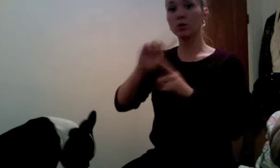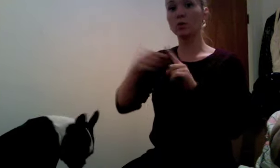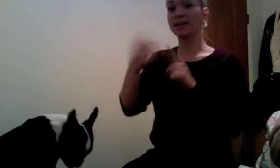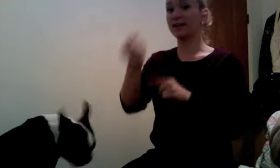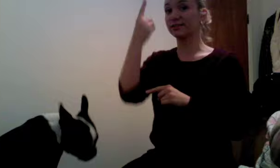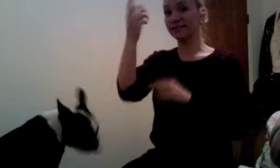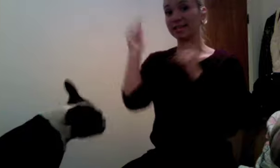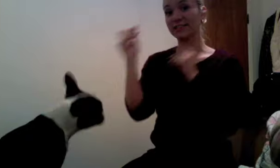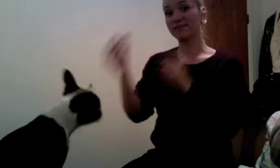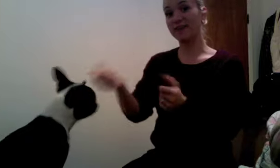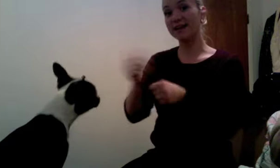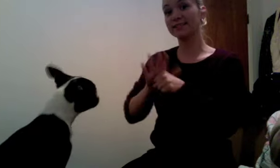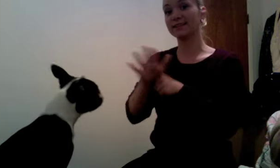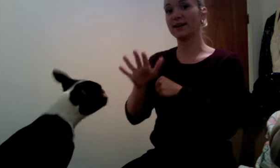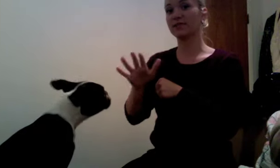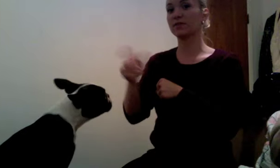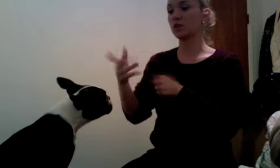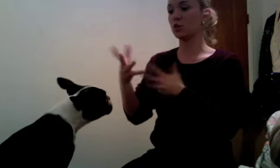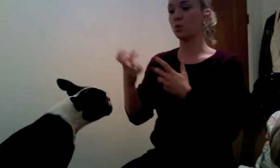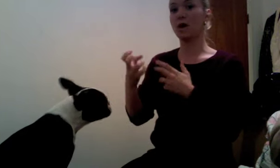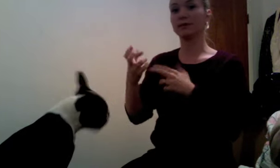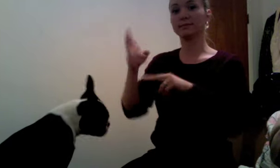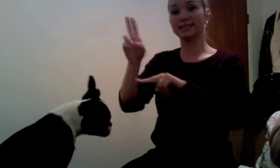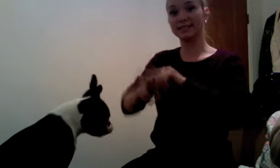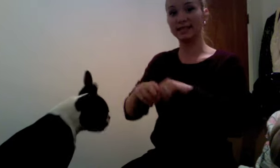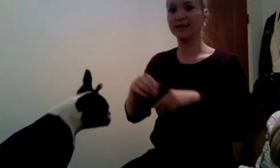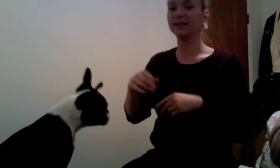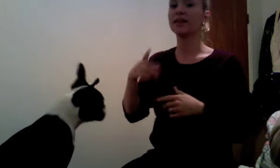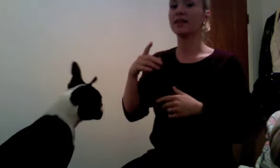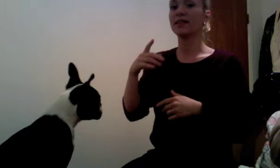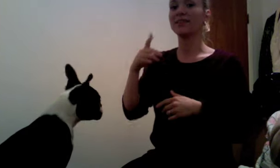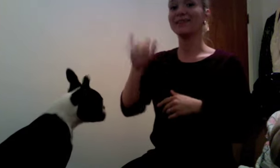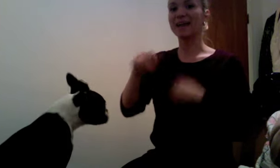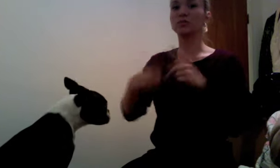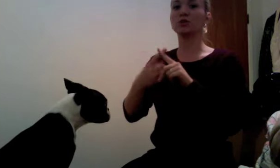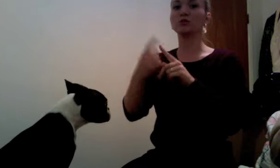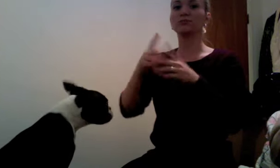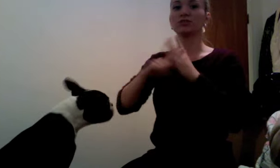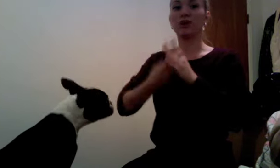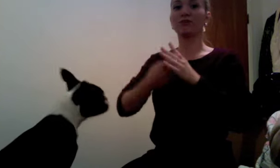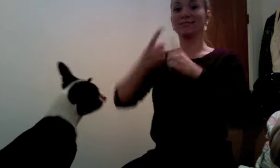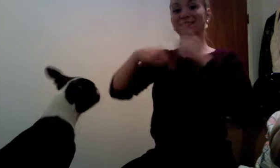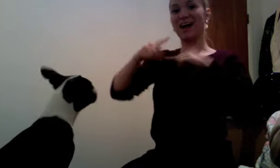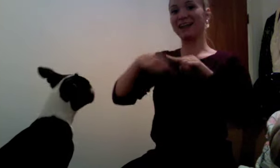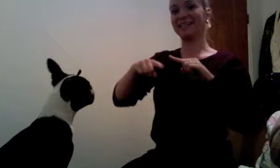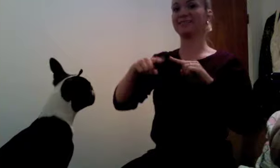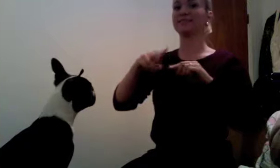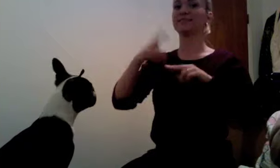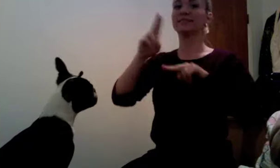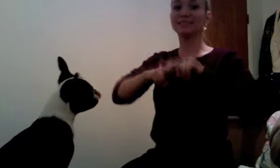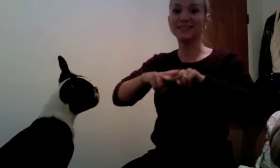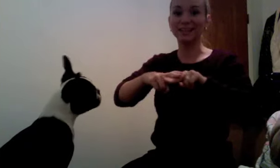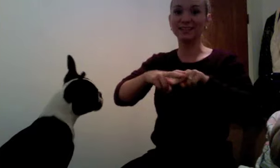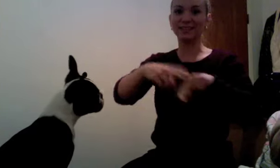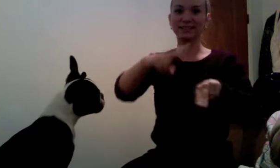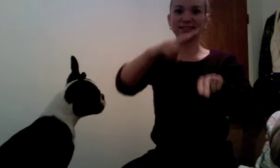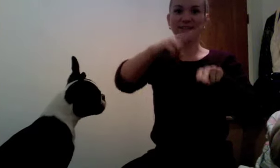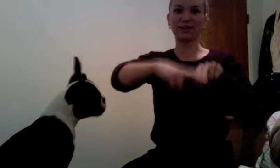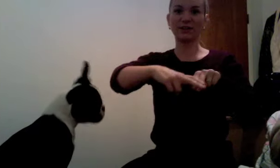he understands fast enough that you want him to sit, that's when you start signing sit. And this is how I do